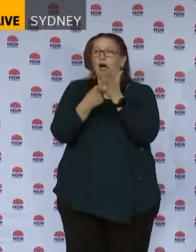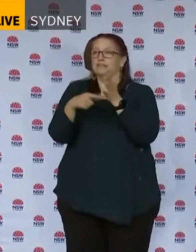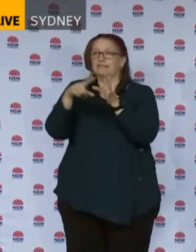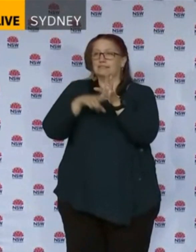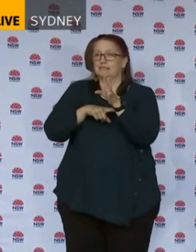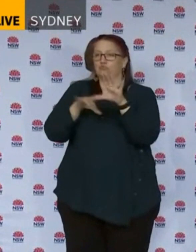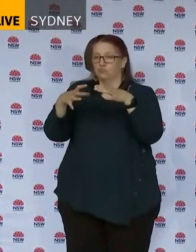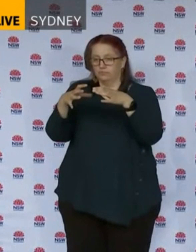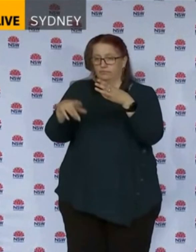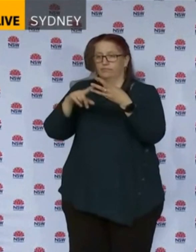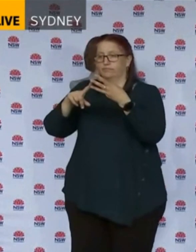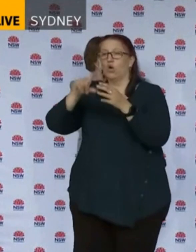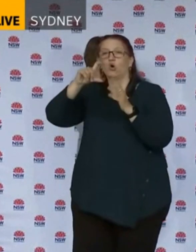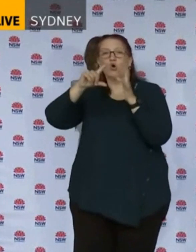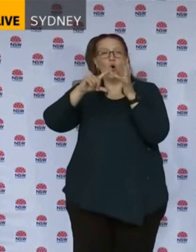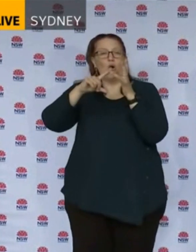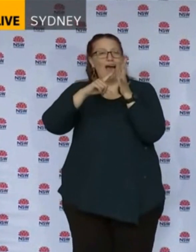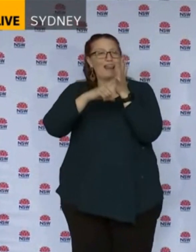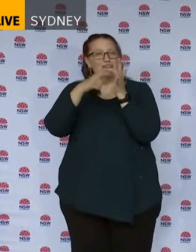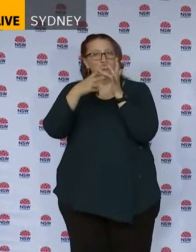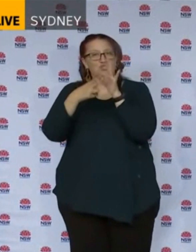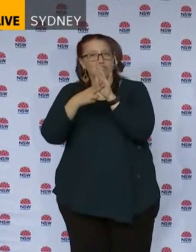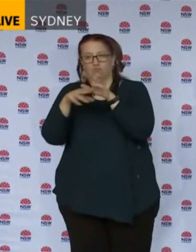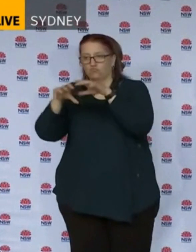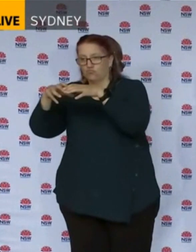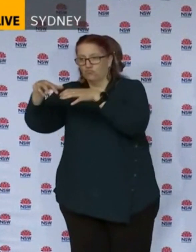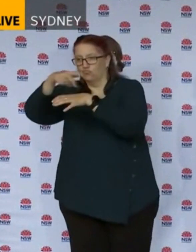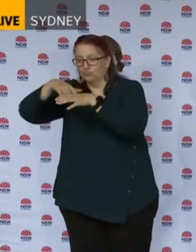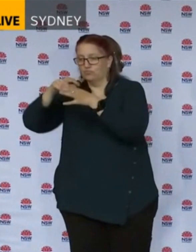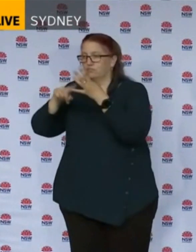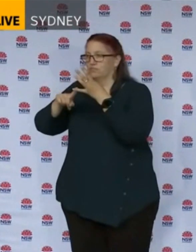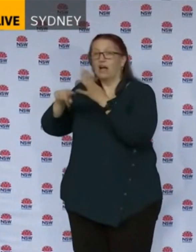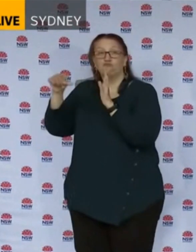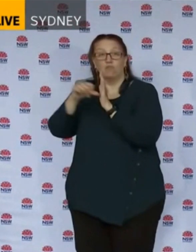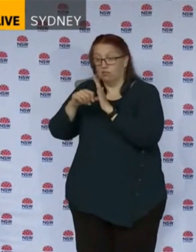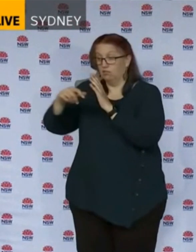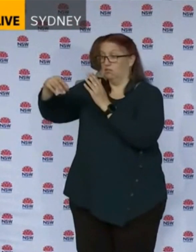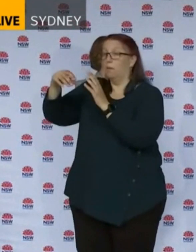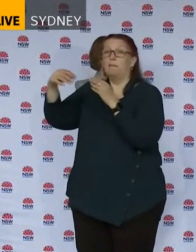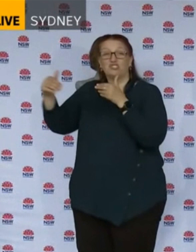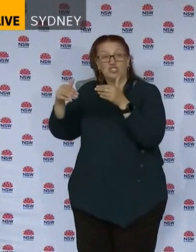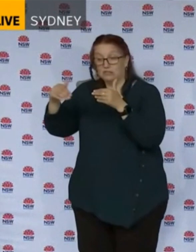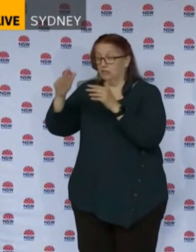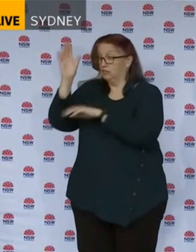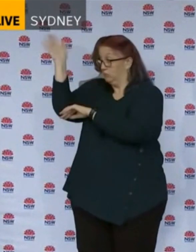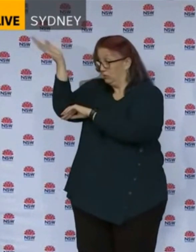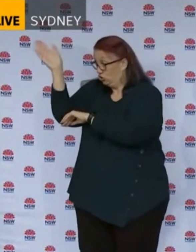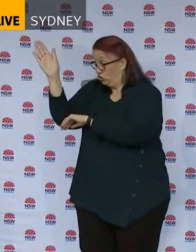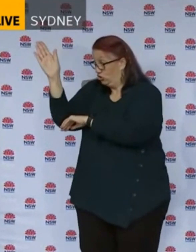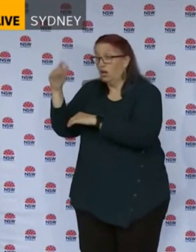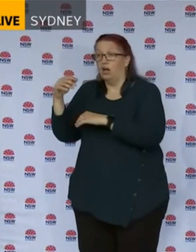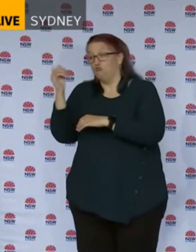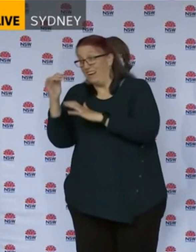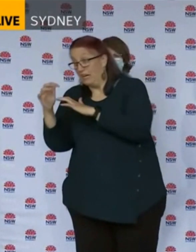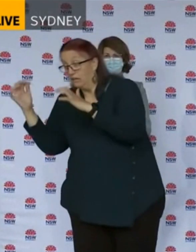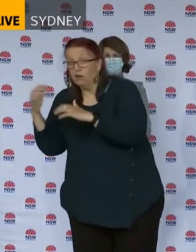had Coalition Party Room meetings, we had the Legislative Assembly Chamber budget speech, the Legislative Assembly question